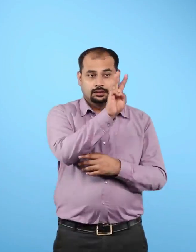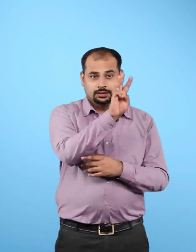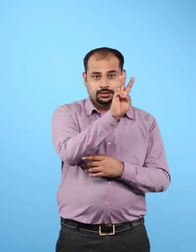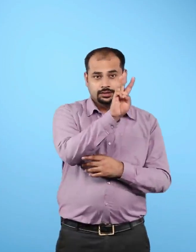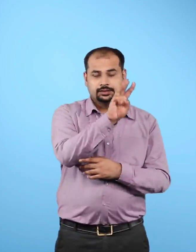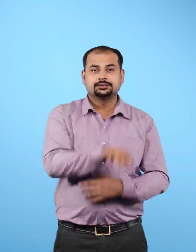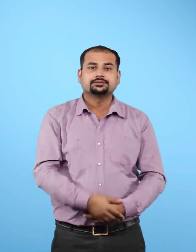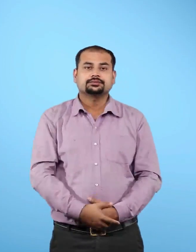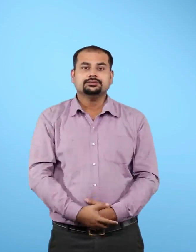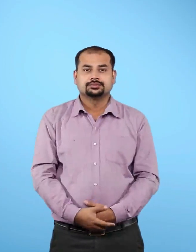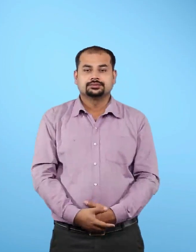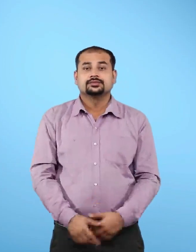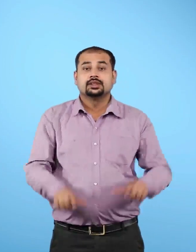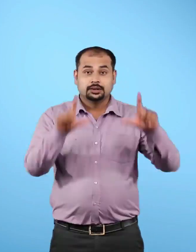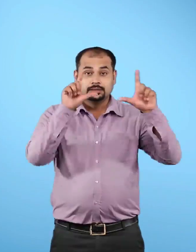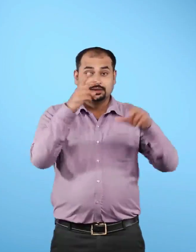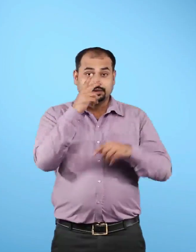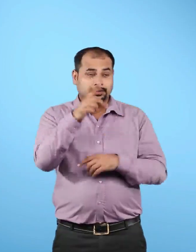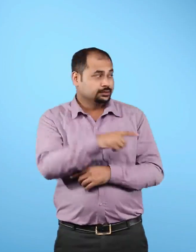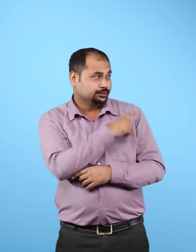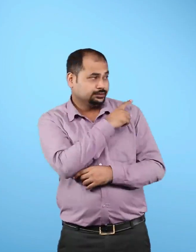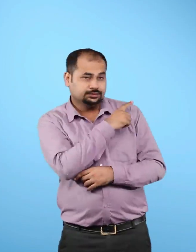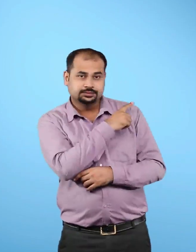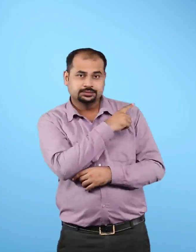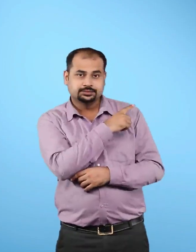3. Using the scale on this page,